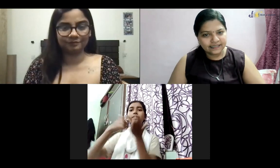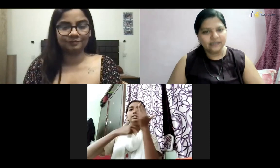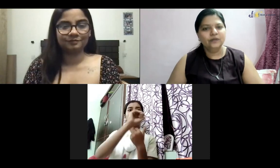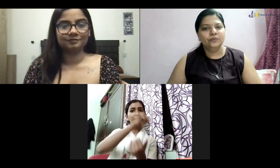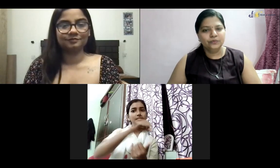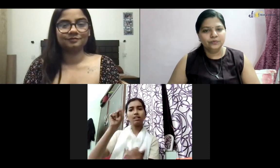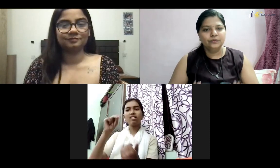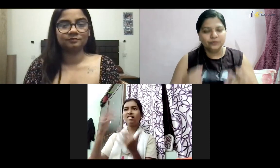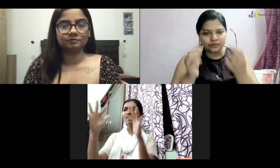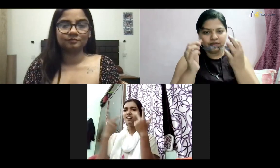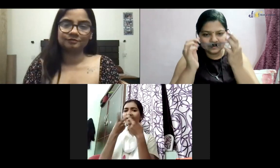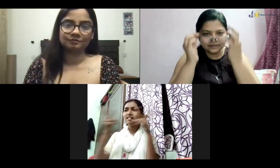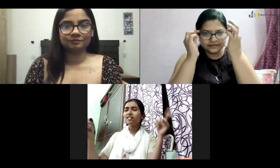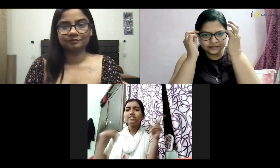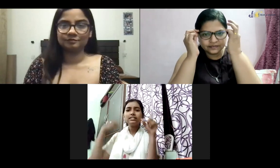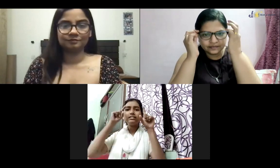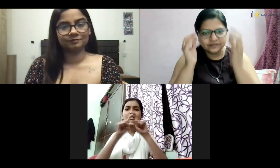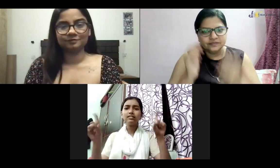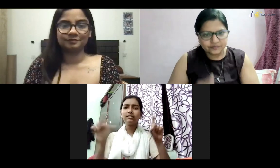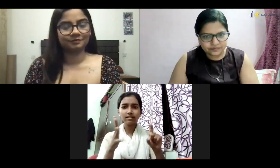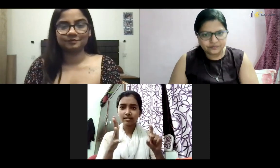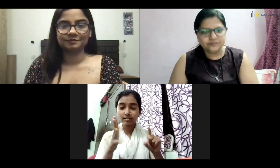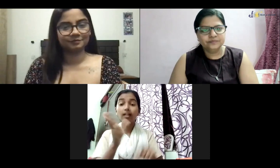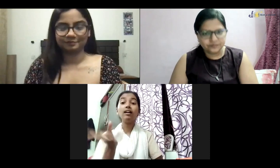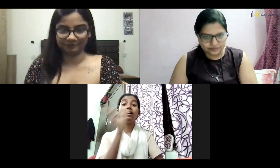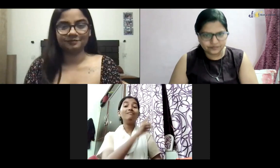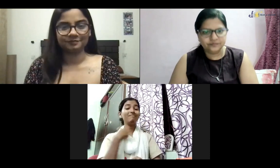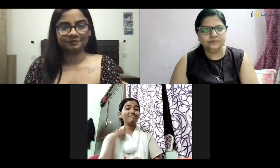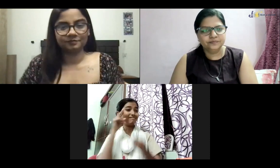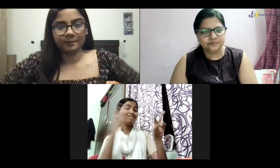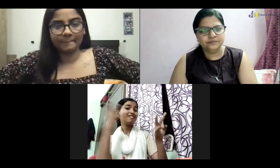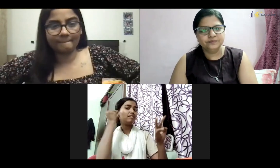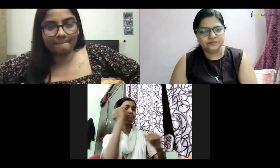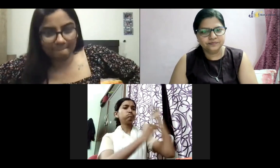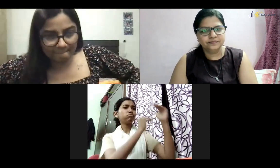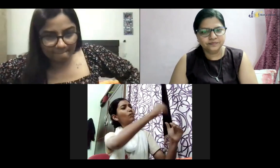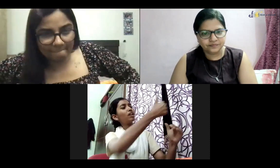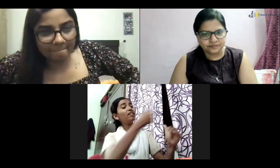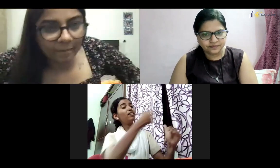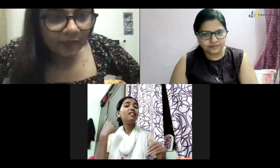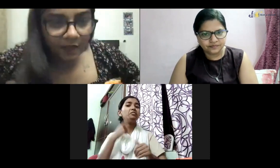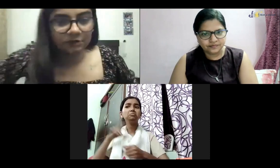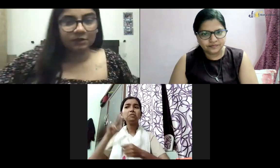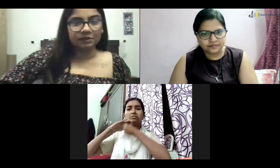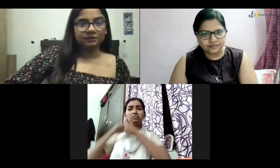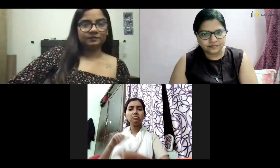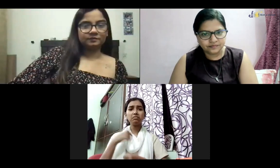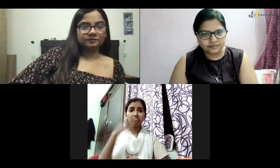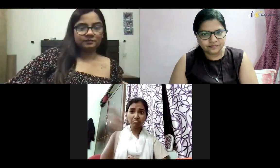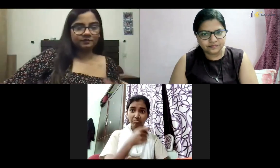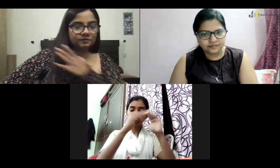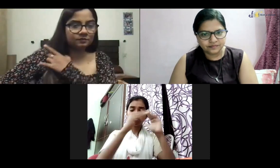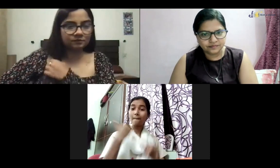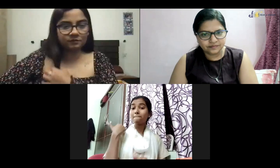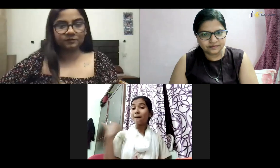them I would like to study for more. Some family members said yes, some said no. But I see that other